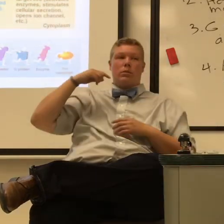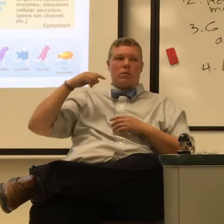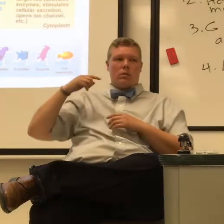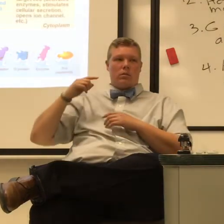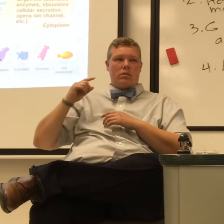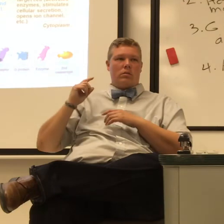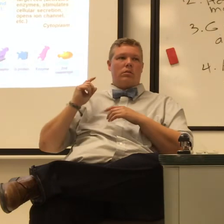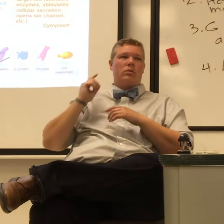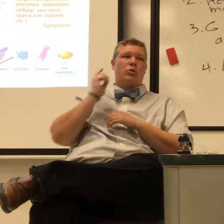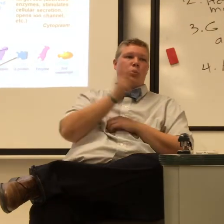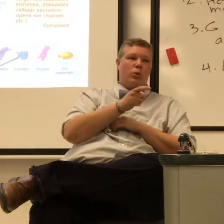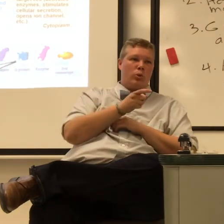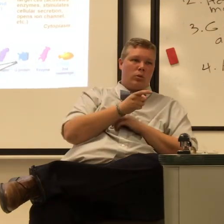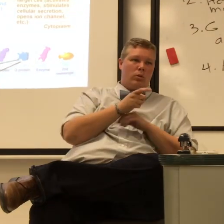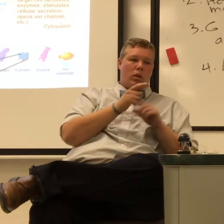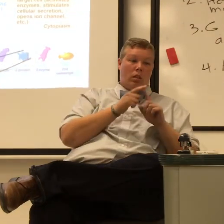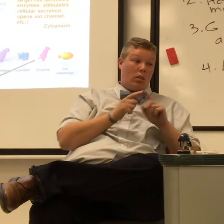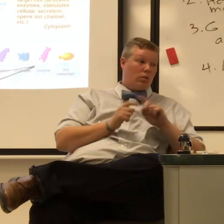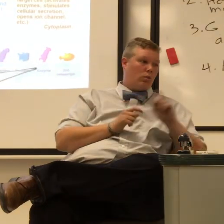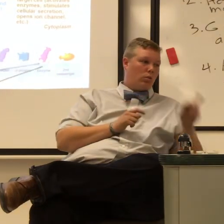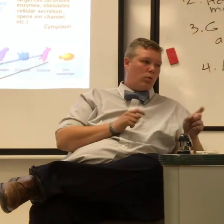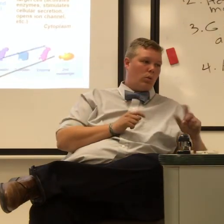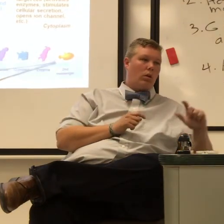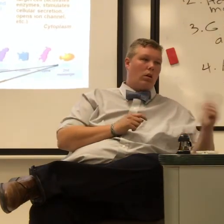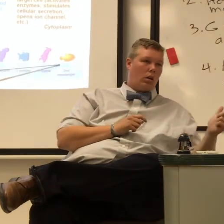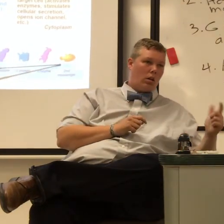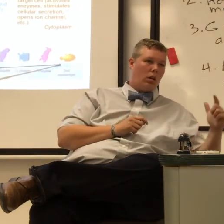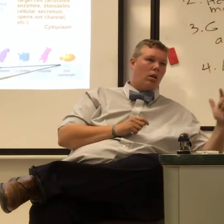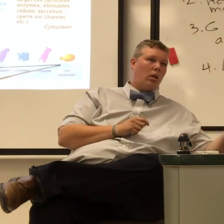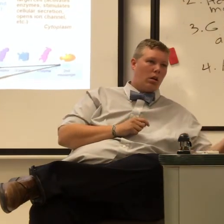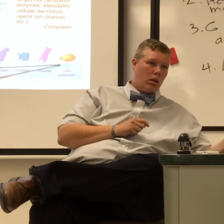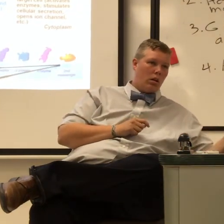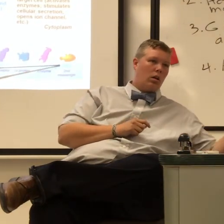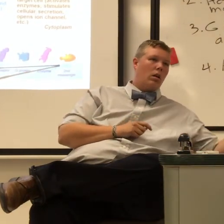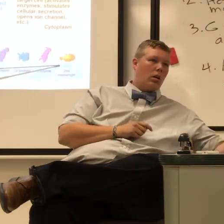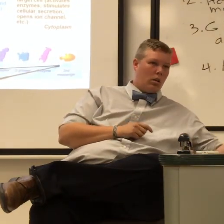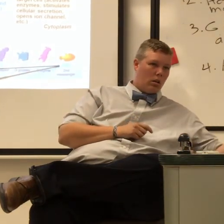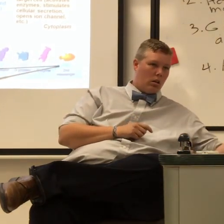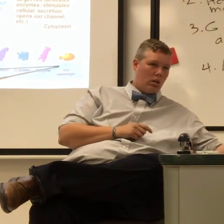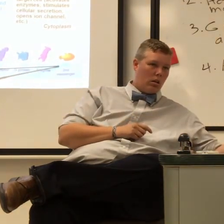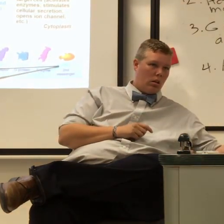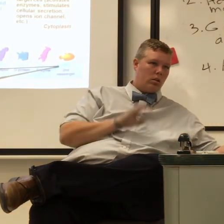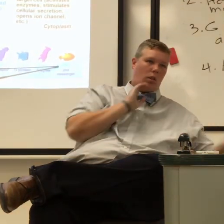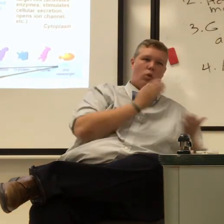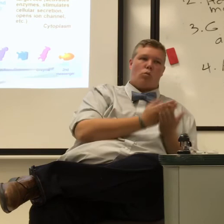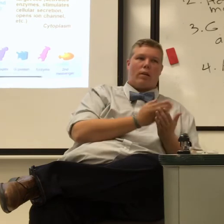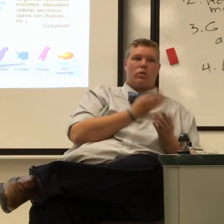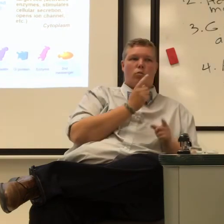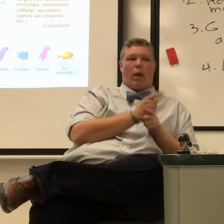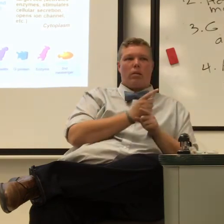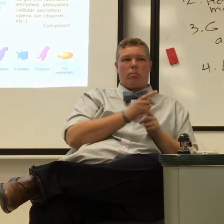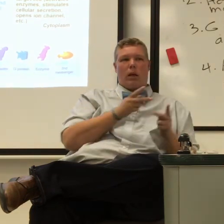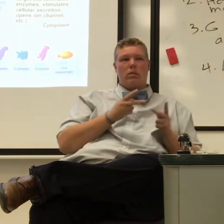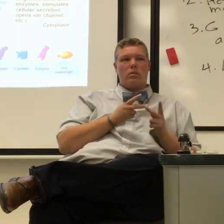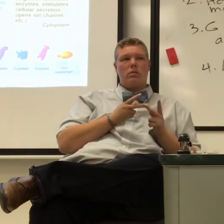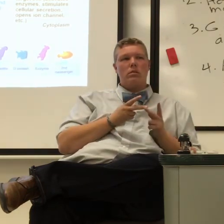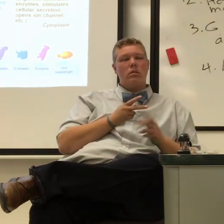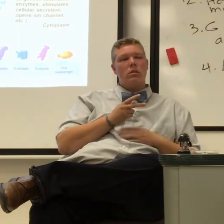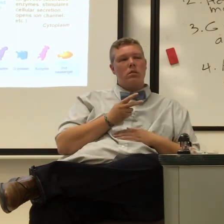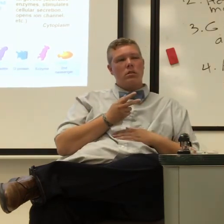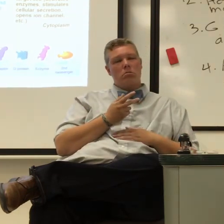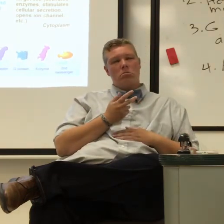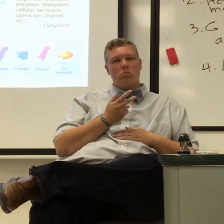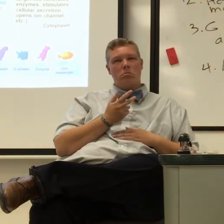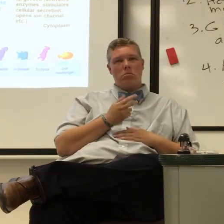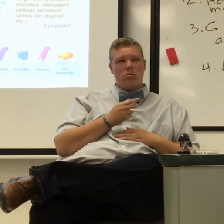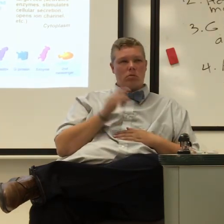right? Receptor, G protein, enzyme, second messenger, cyclic AMP. Okay, I like to use the analogy